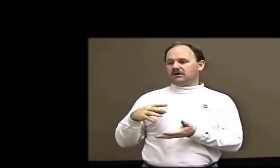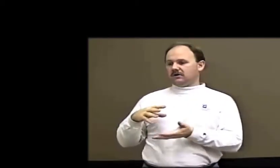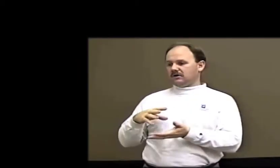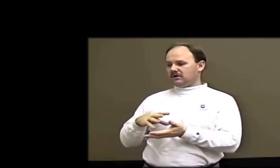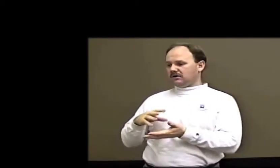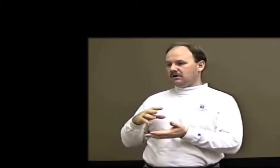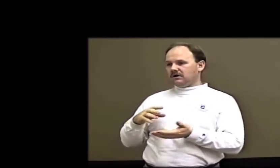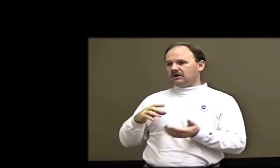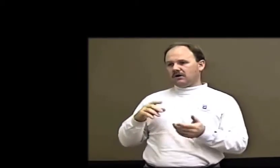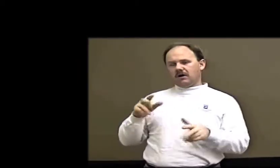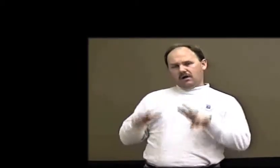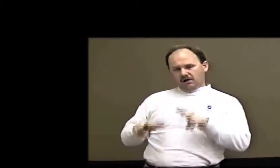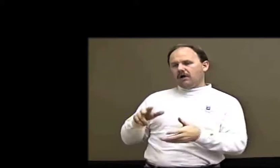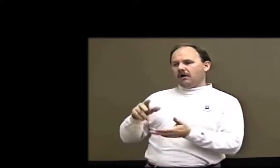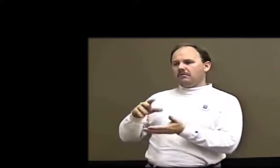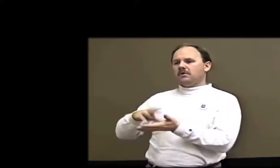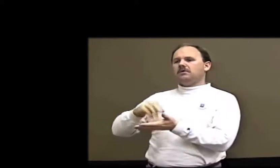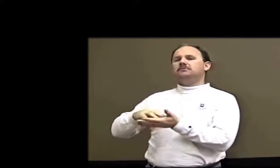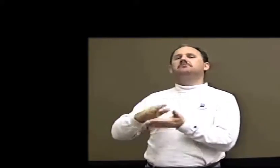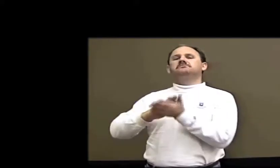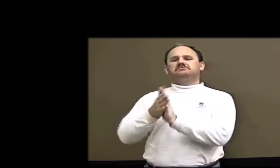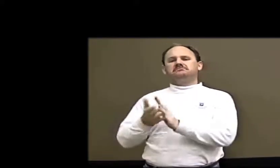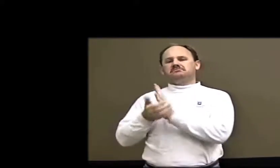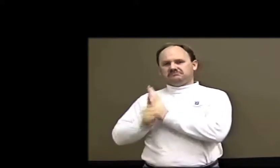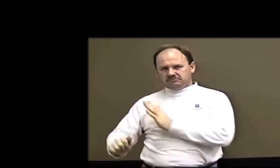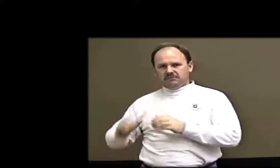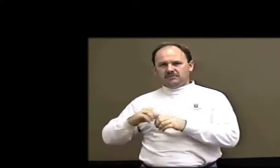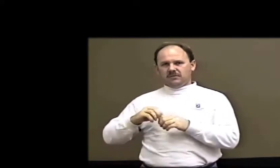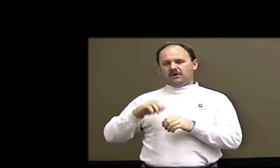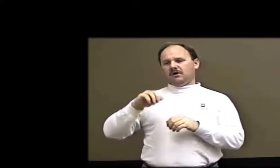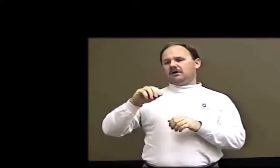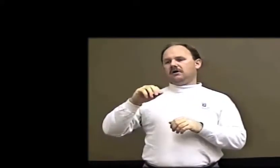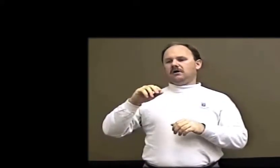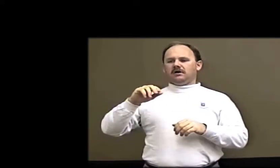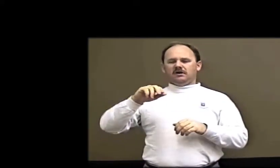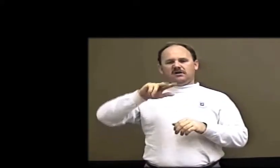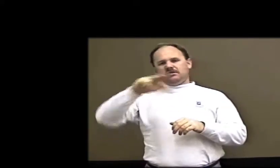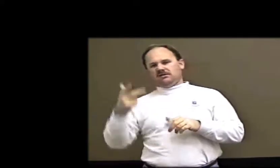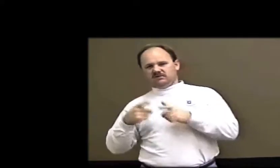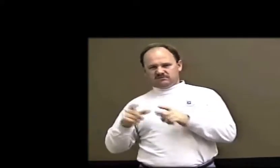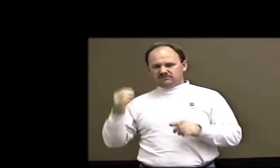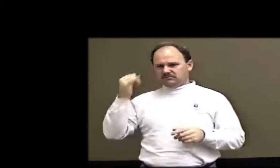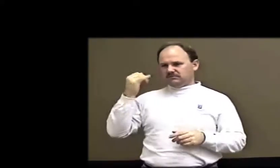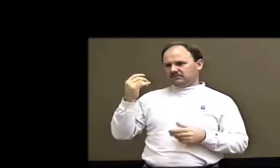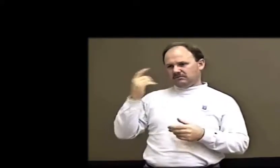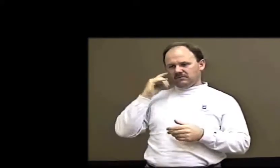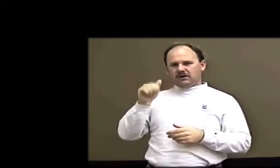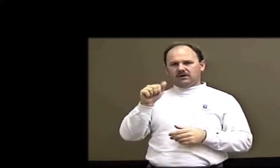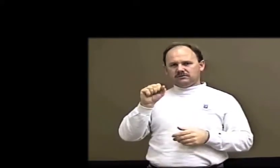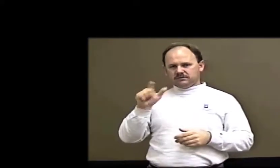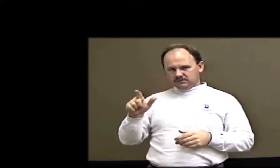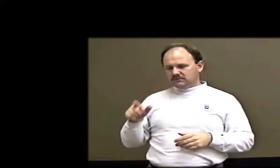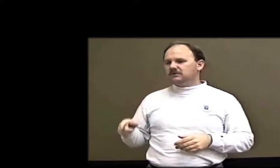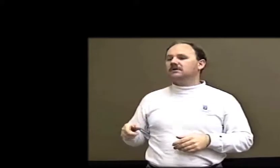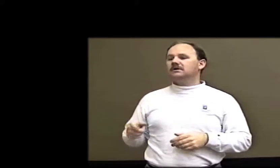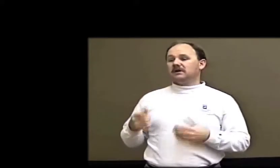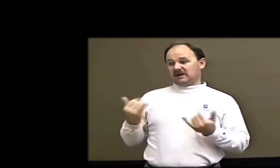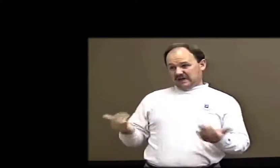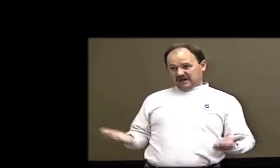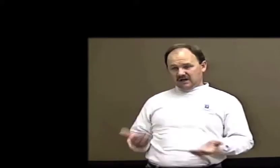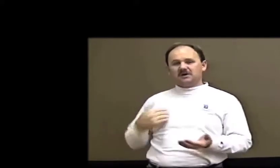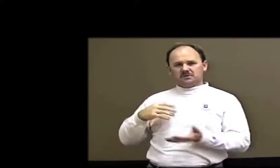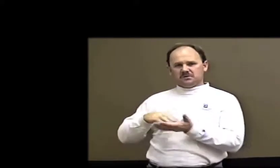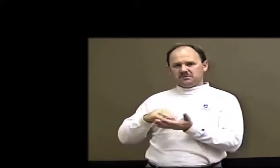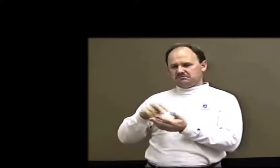writing, you also use English at the same time. Deaf people in the area use Auslan to communicate, and they switch easily between